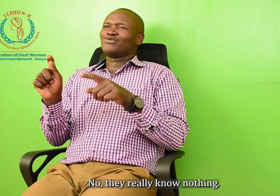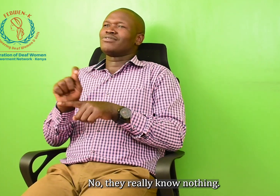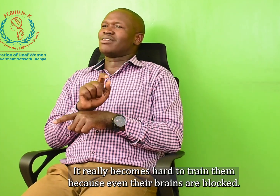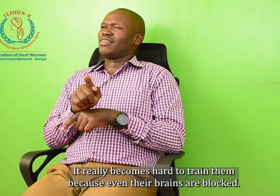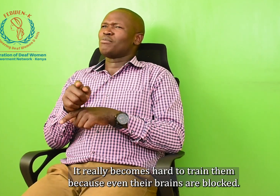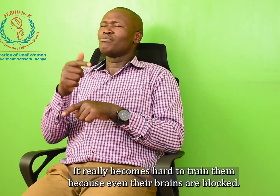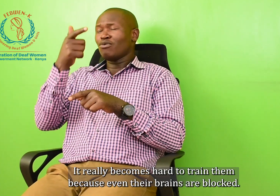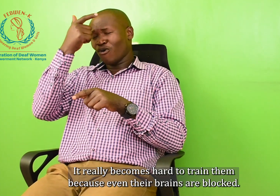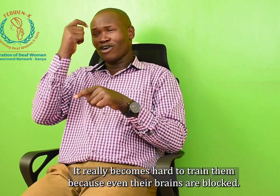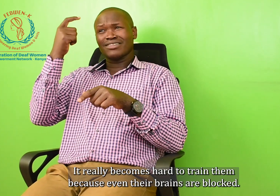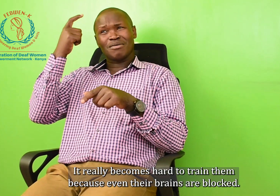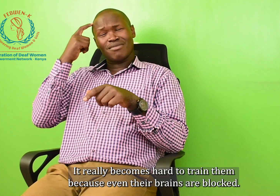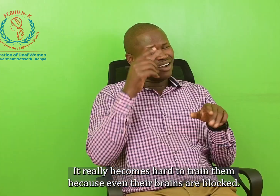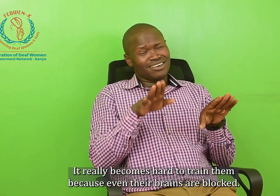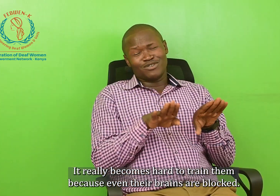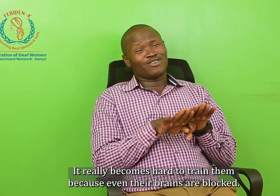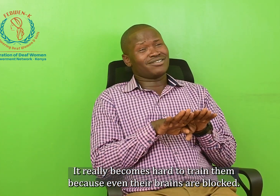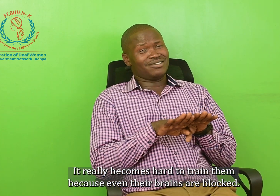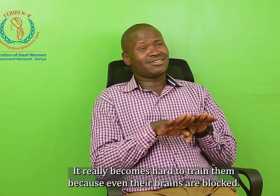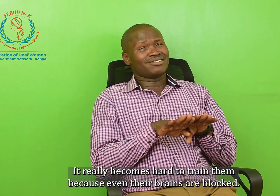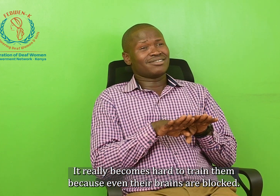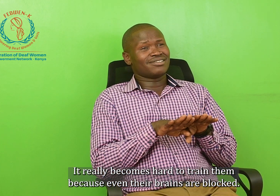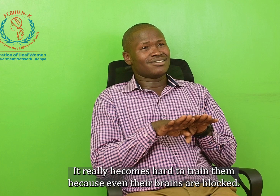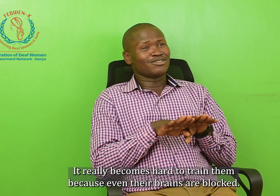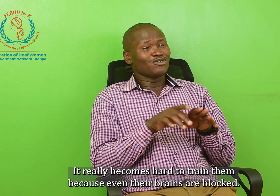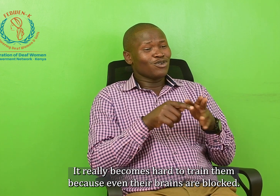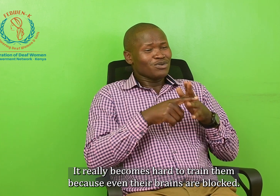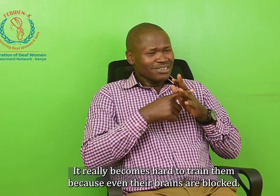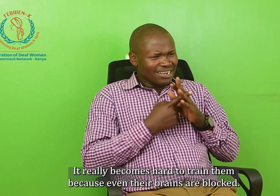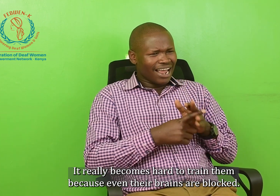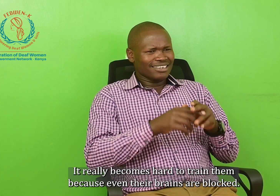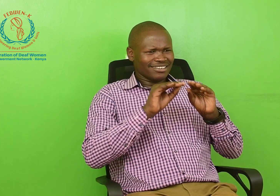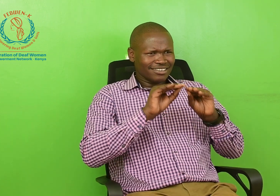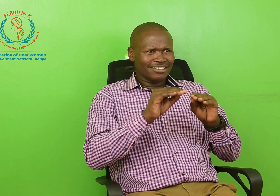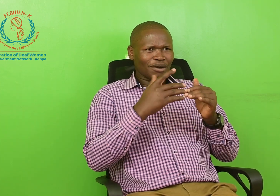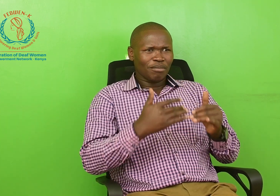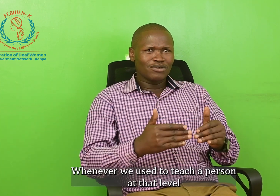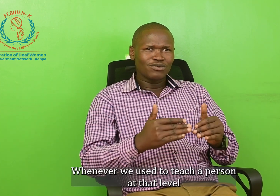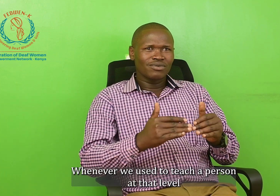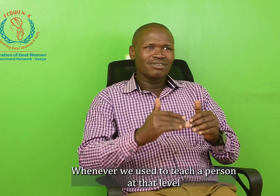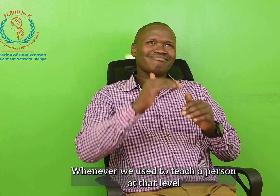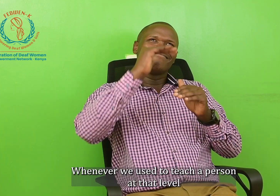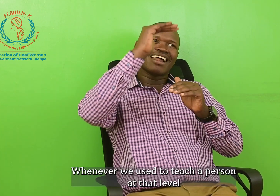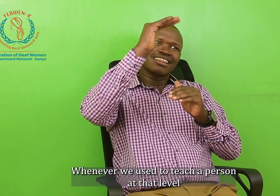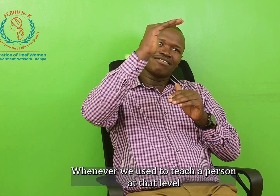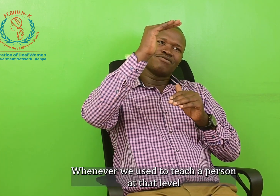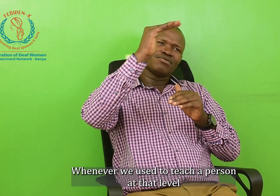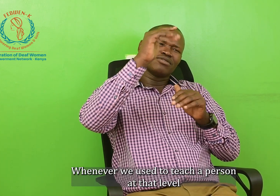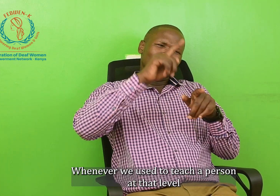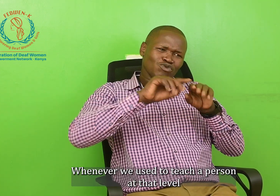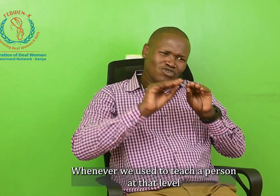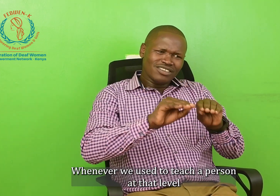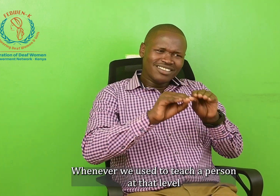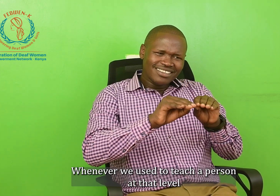It really becomes hard to train them because even their brains are blocked. Whenever you start to teach a person at that